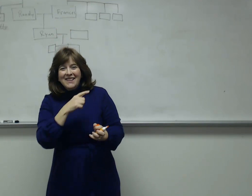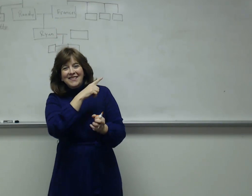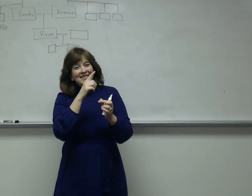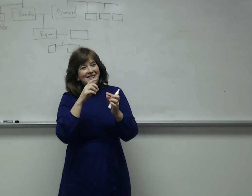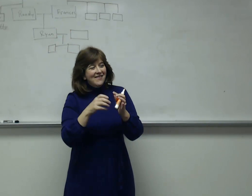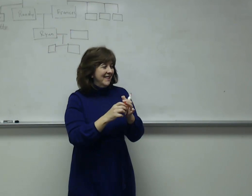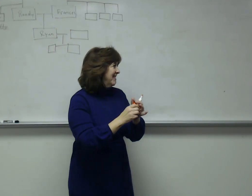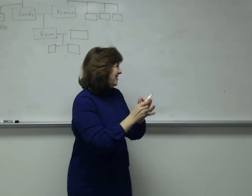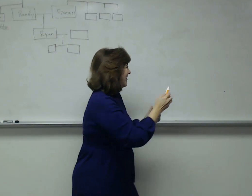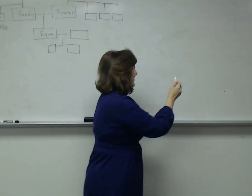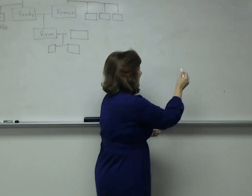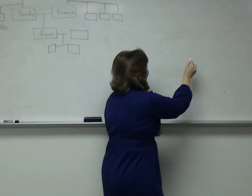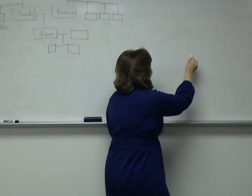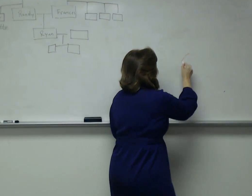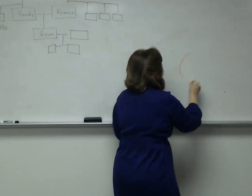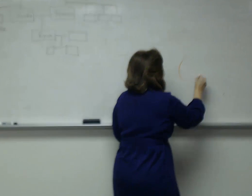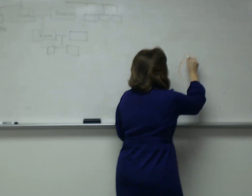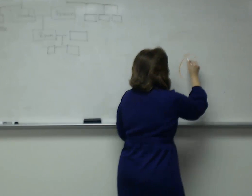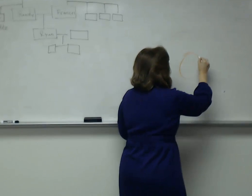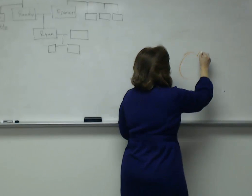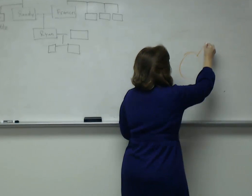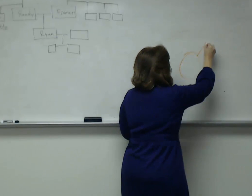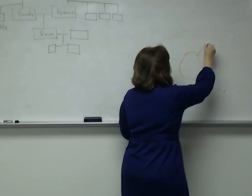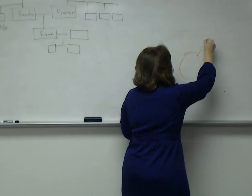Because, it did start with, what did it start with?